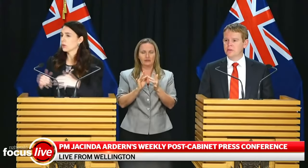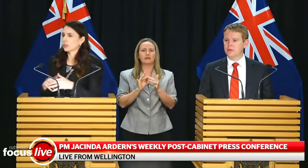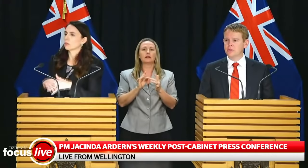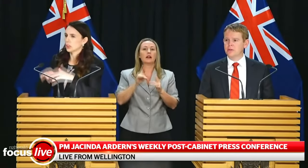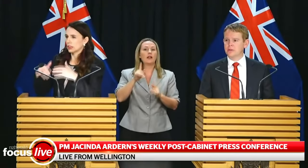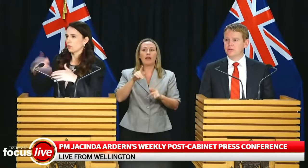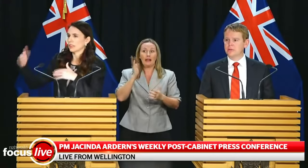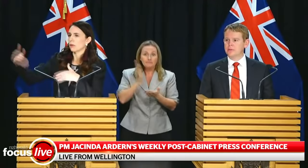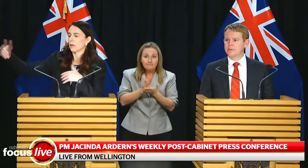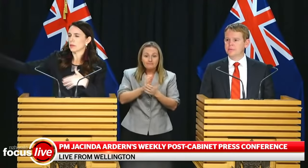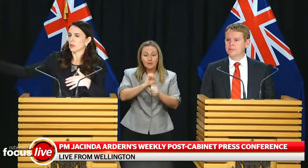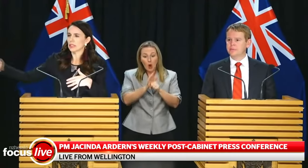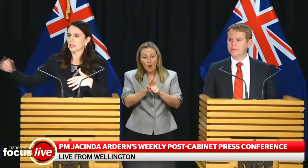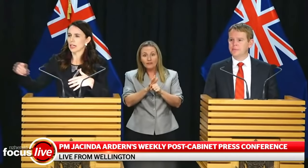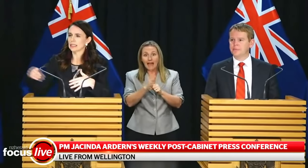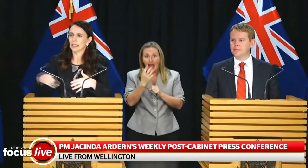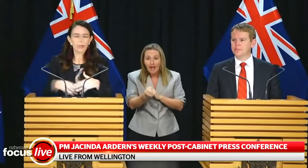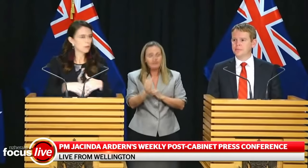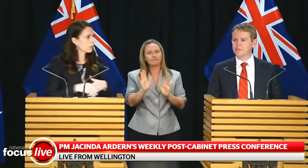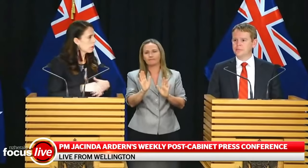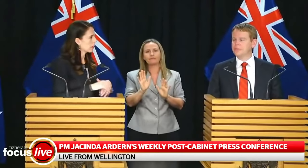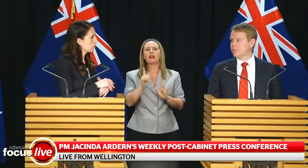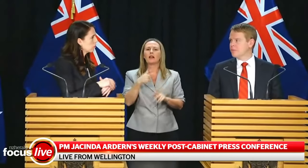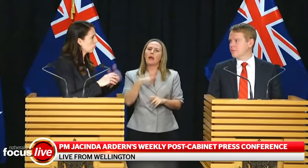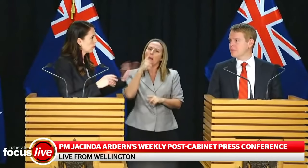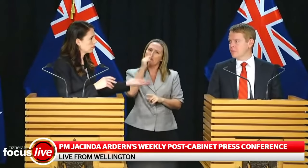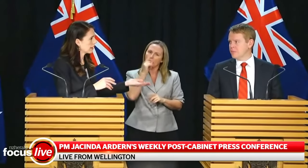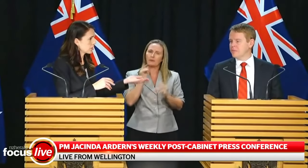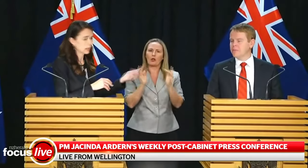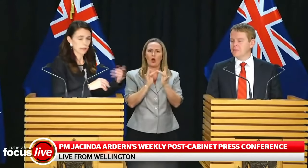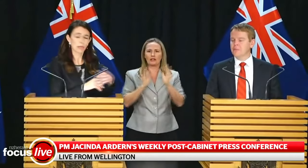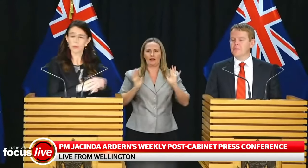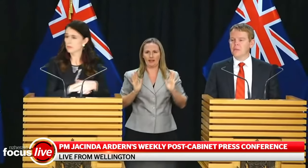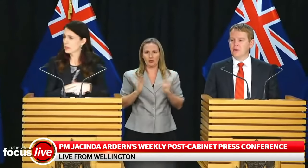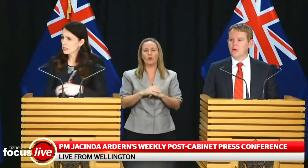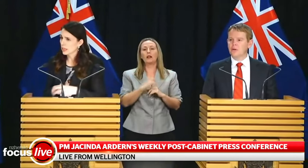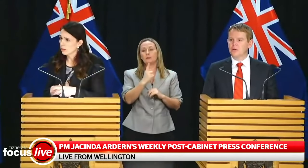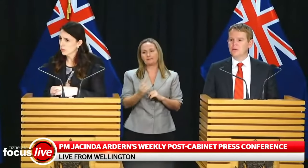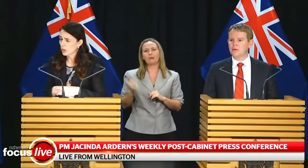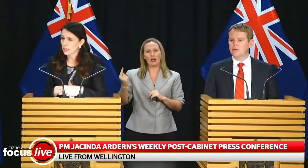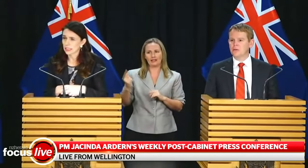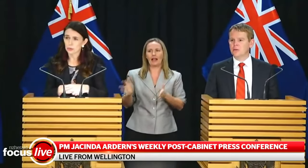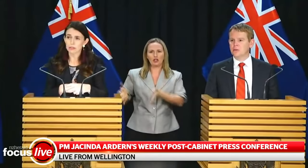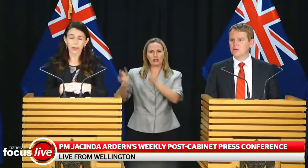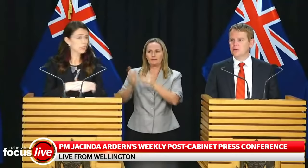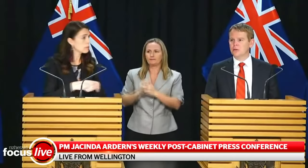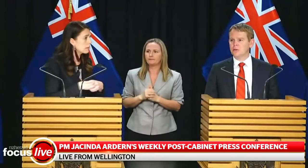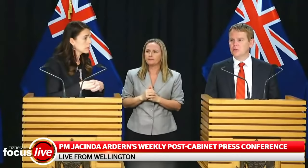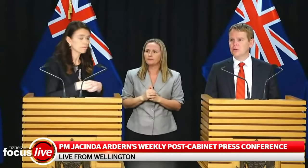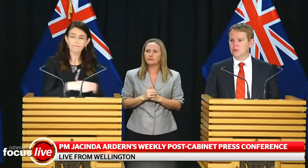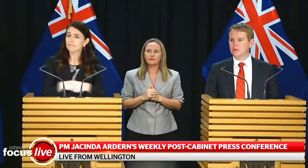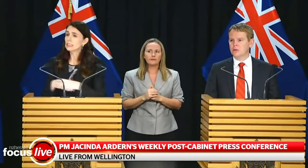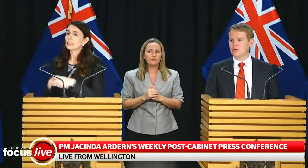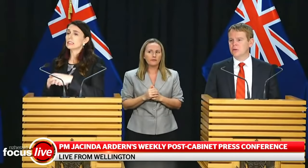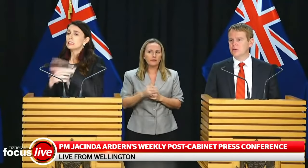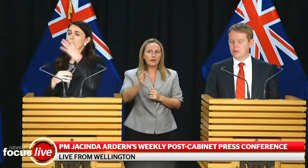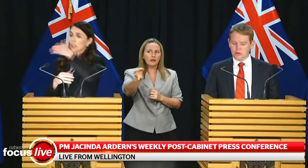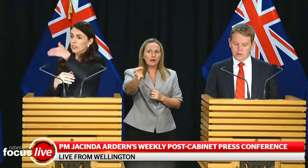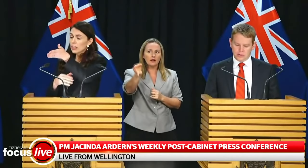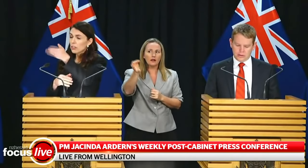tested positive, which is obviously where we would contact trace. But we might be able to put more information out about their movements over the next 24 hours, perhaps. Would